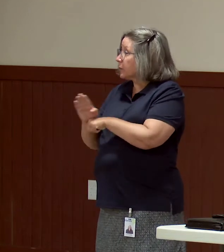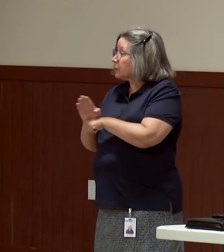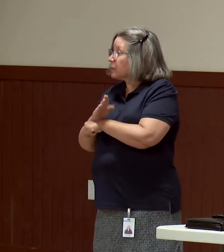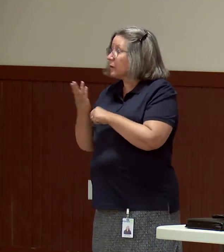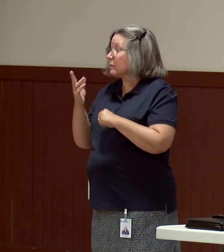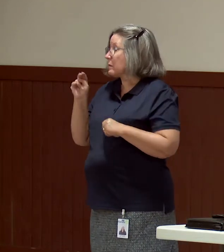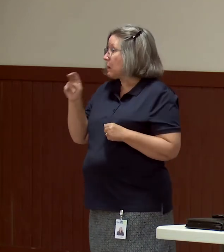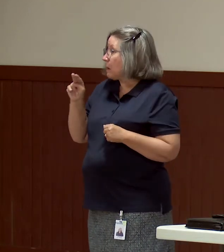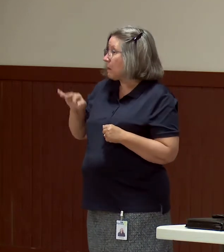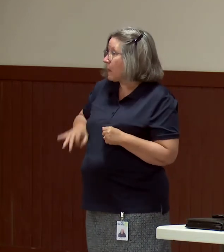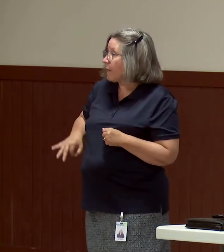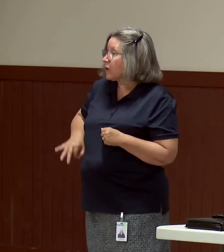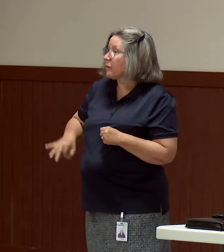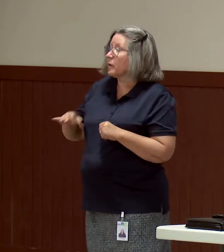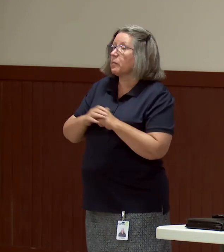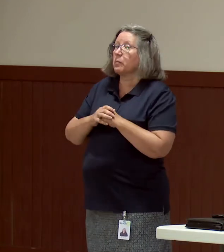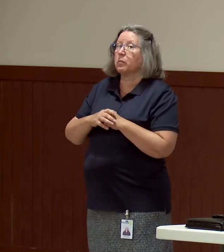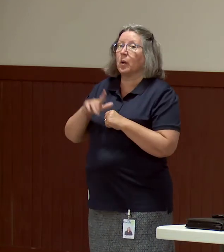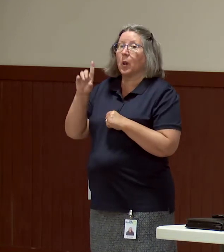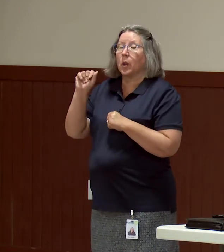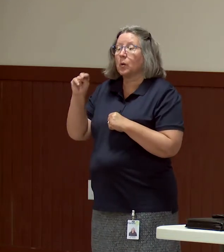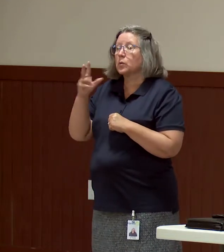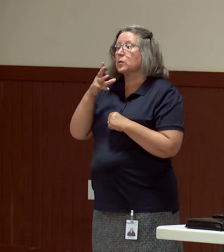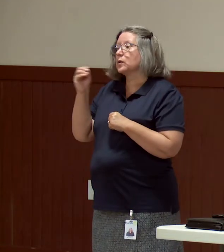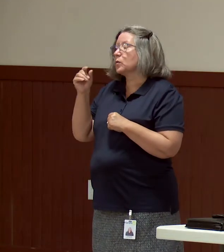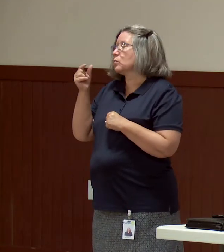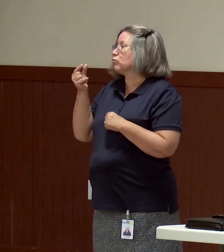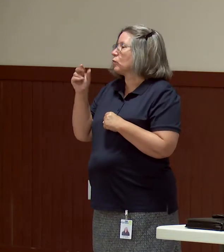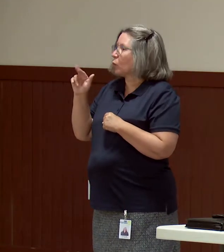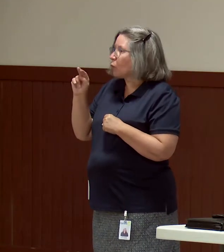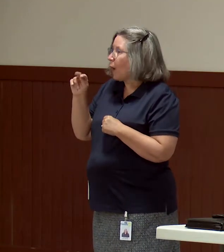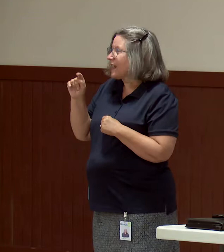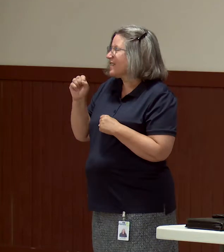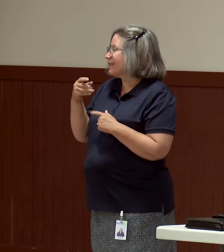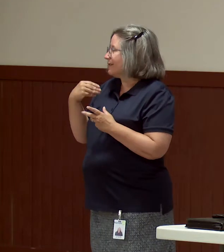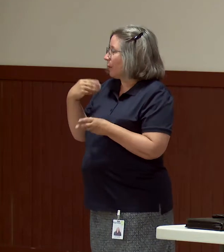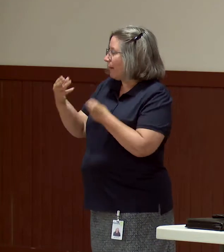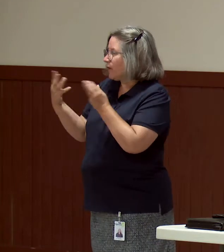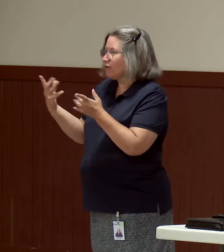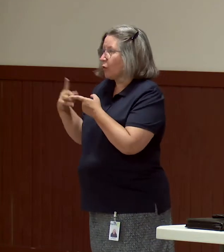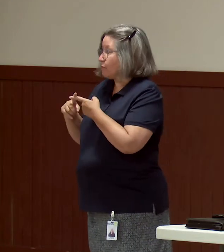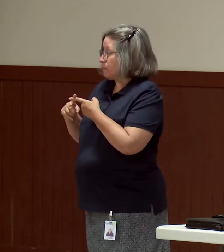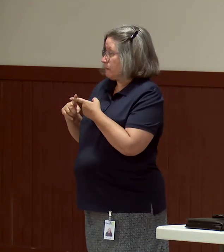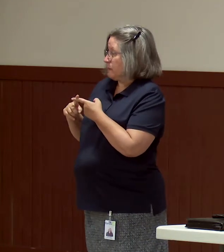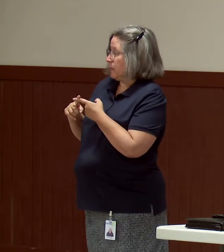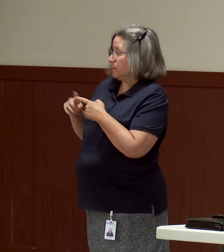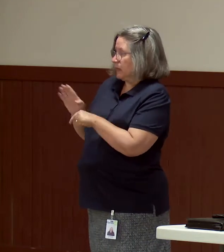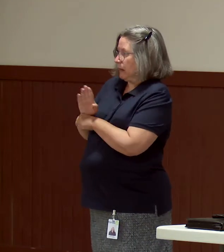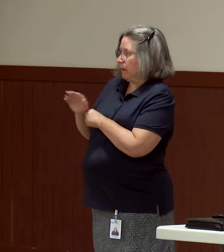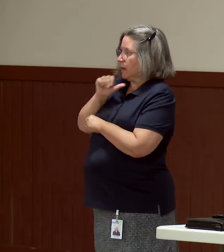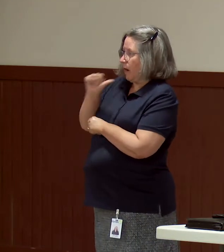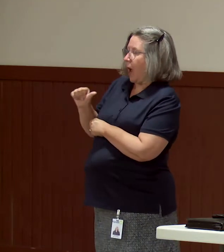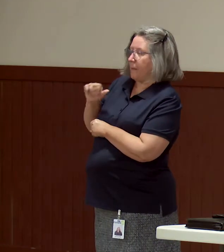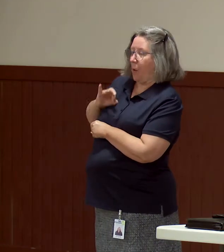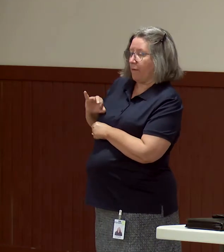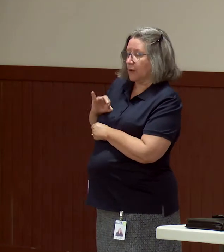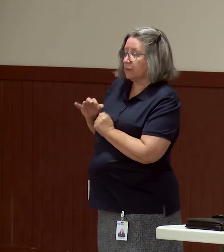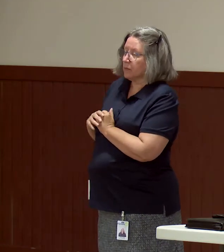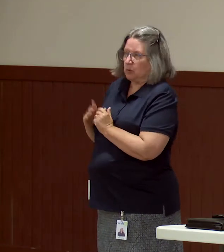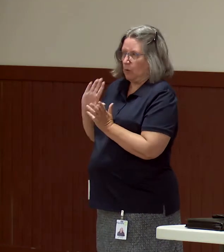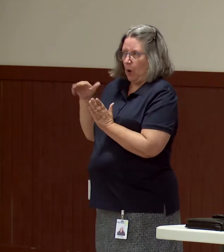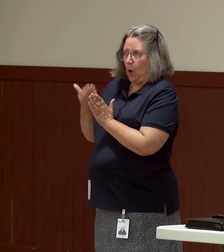can come in the form of loans or grants directly to those small businesses or nonprofits, which are all eligible to apply for this funding from Linn